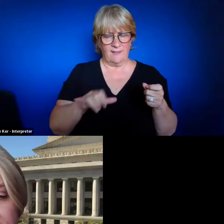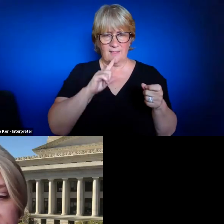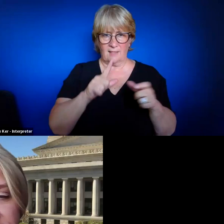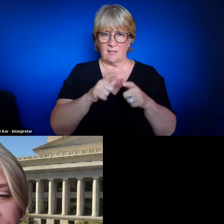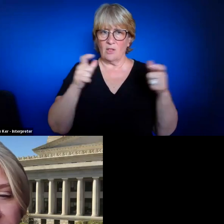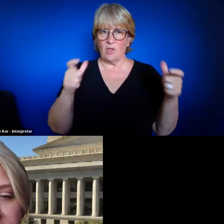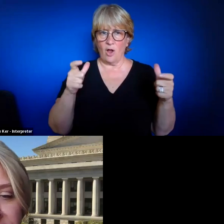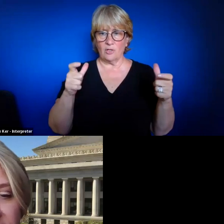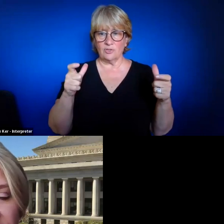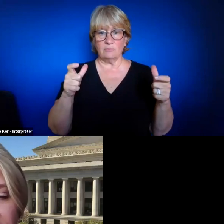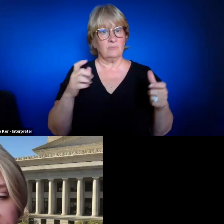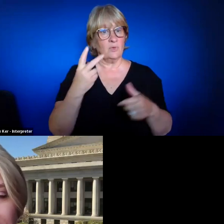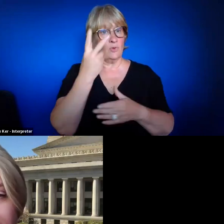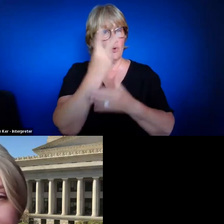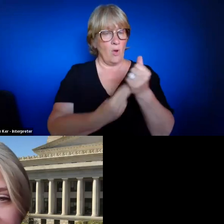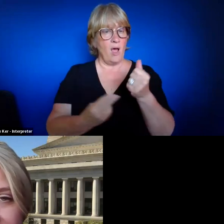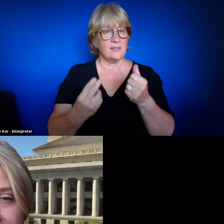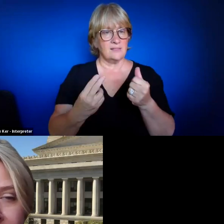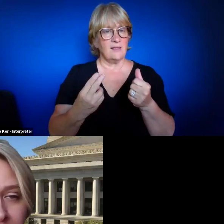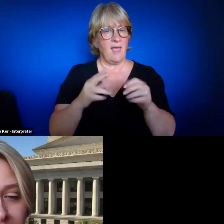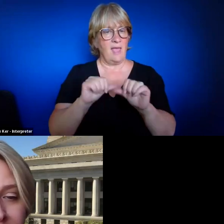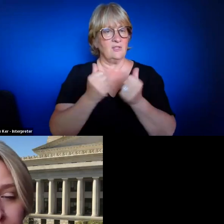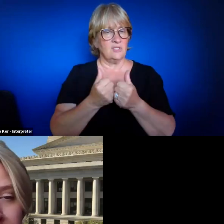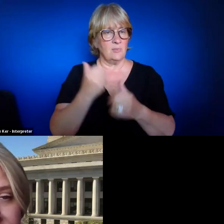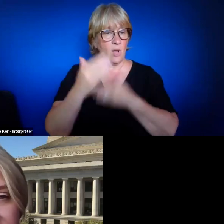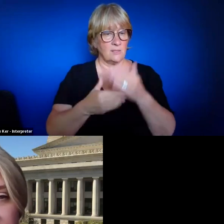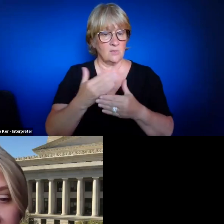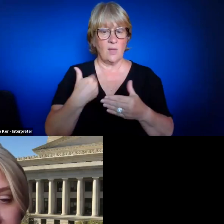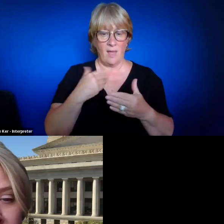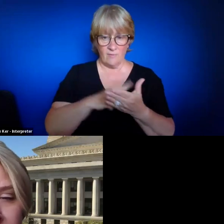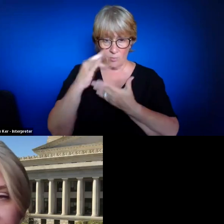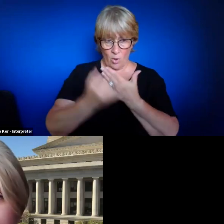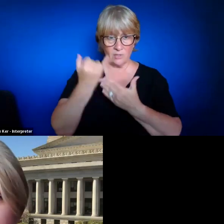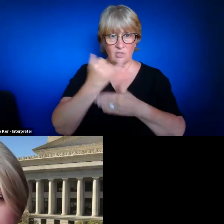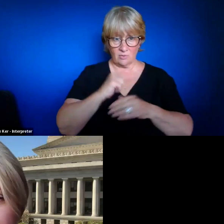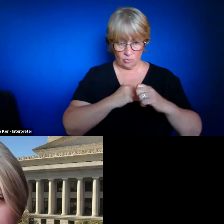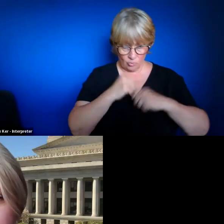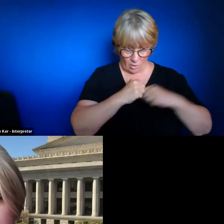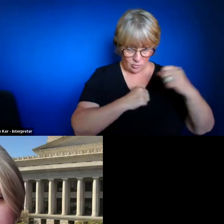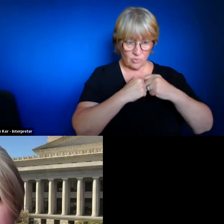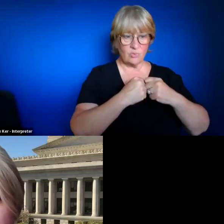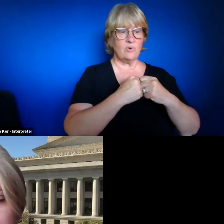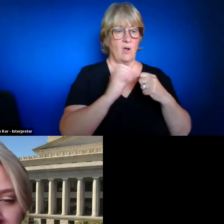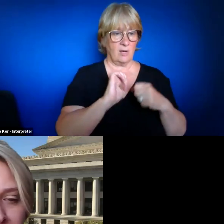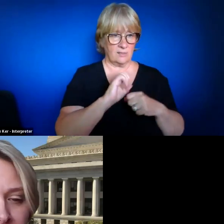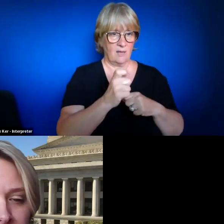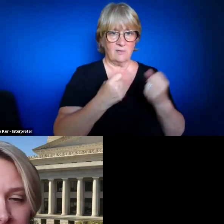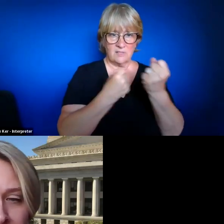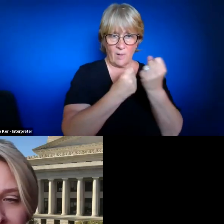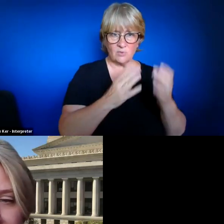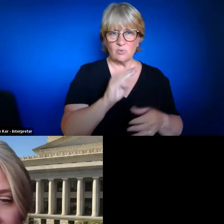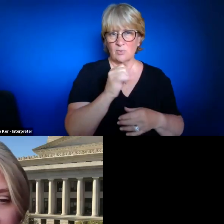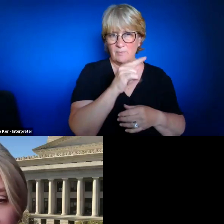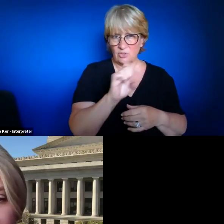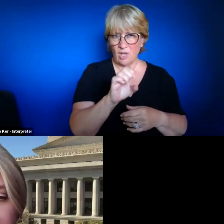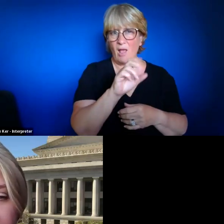large cross-agency project. And so what that means is that we have a project structure. We have our executive sponsors with Michelle and